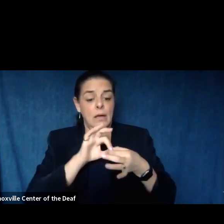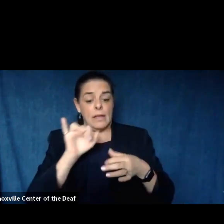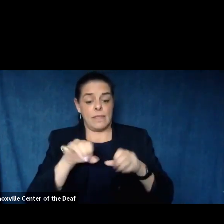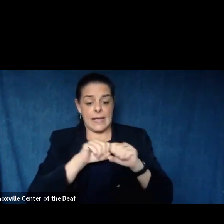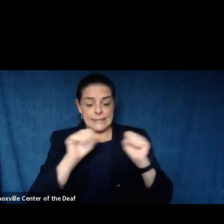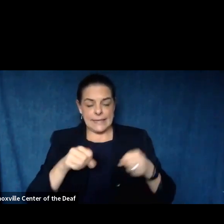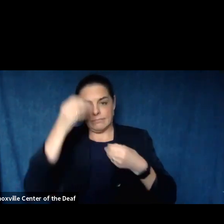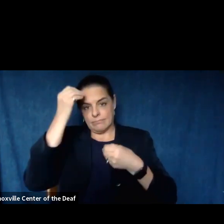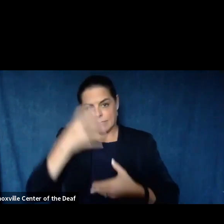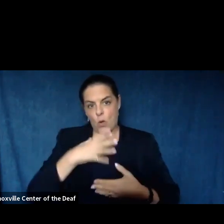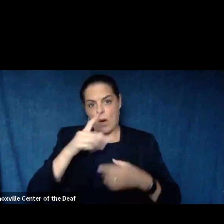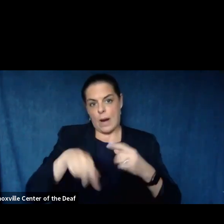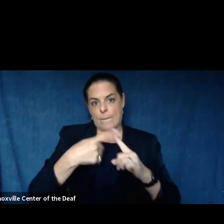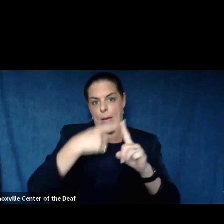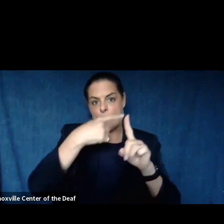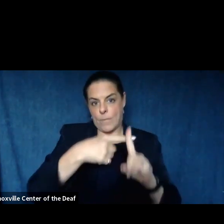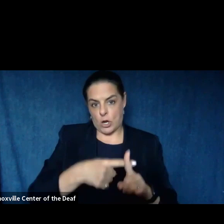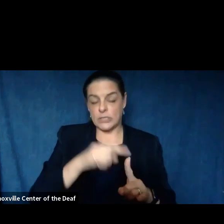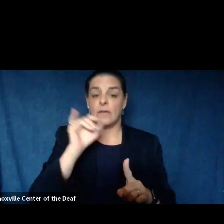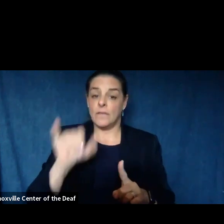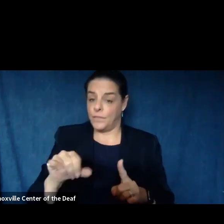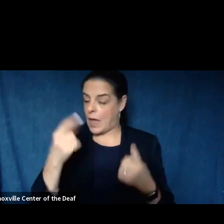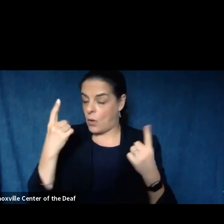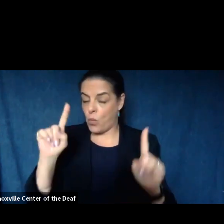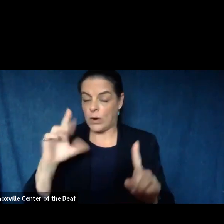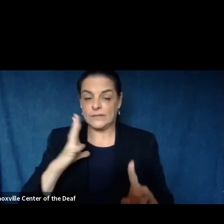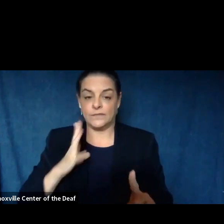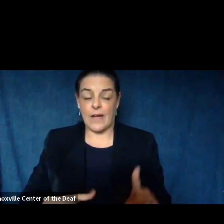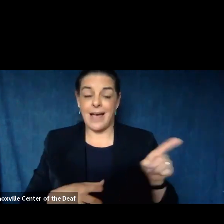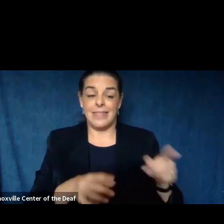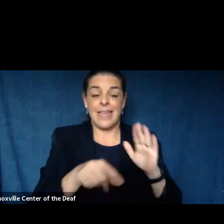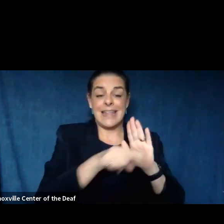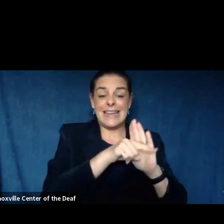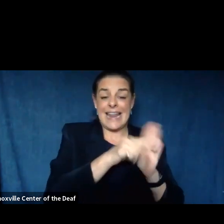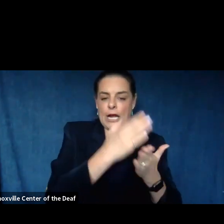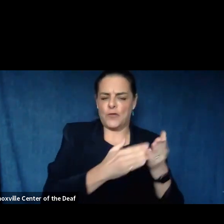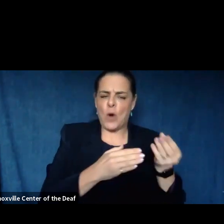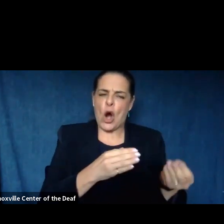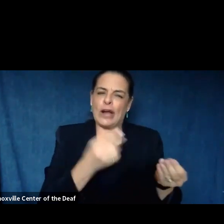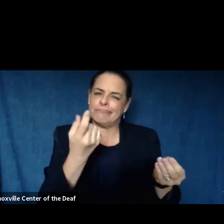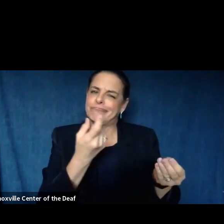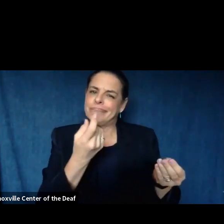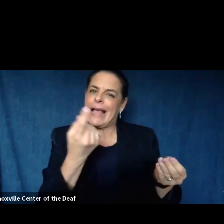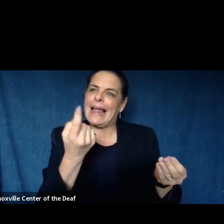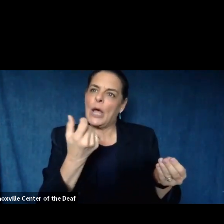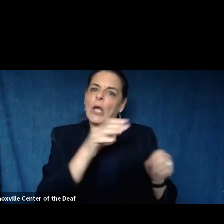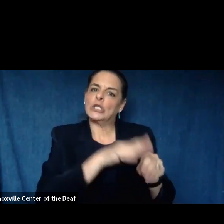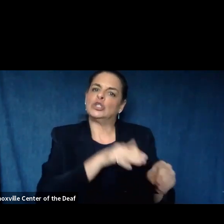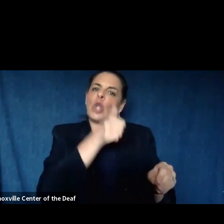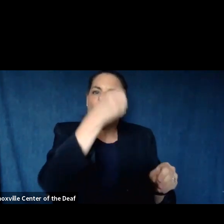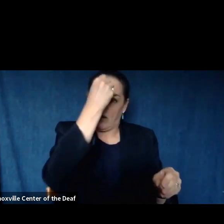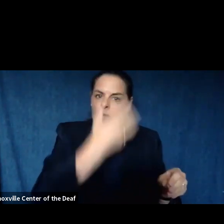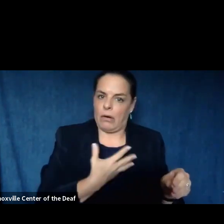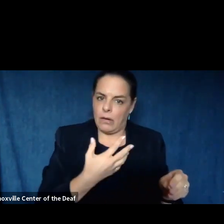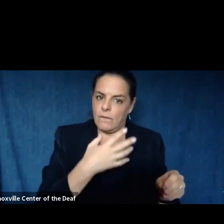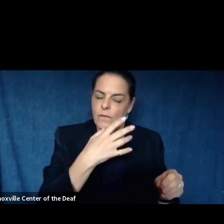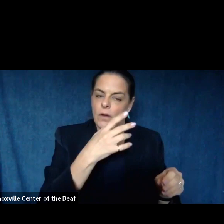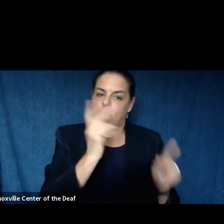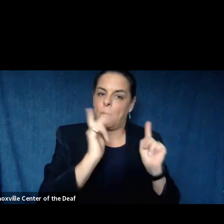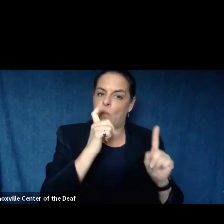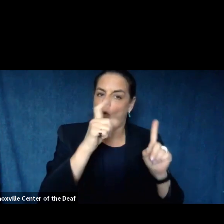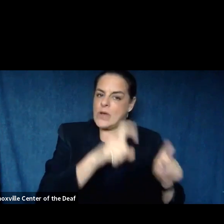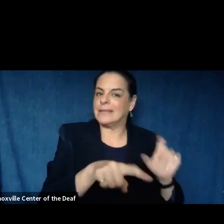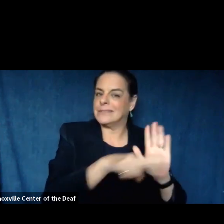about positives, and that's working fine. It's the negative piece that's different and new, and it's not working as well. From Shannon